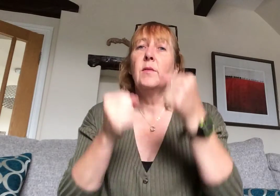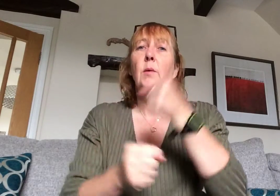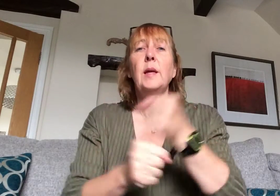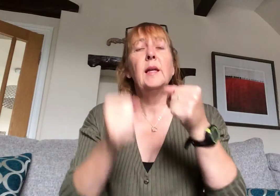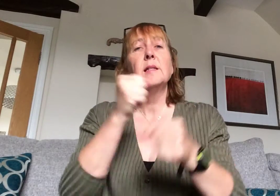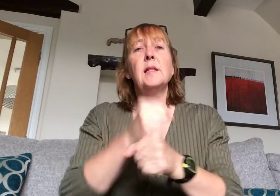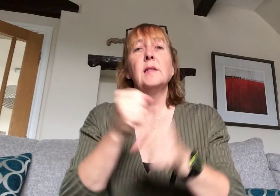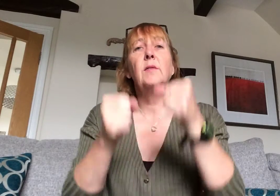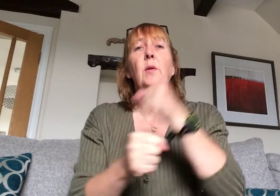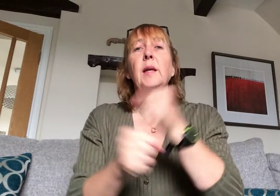of the week, days of the week.